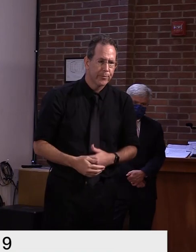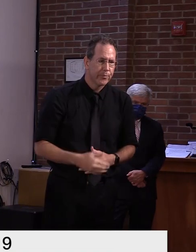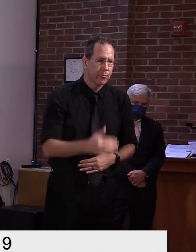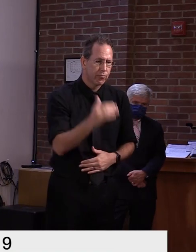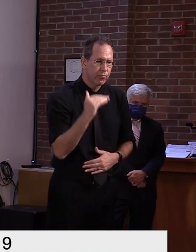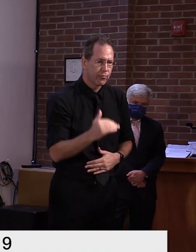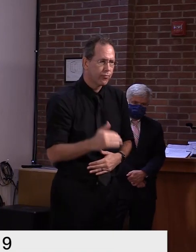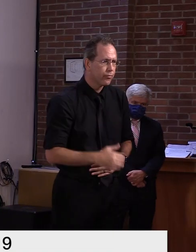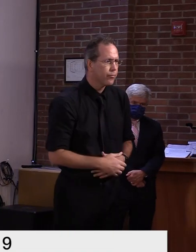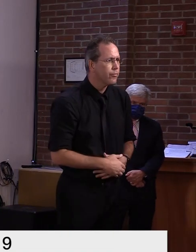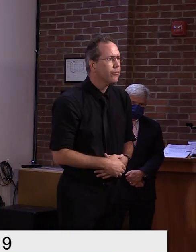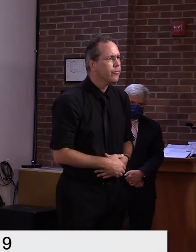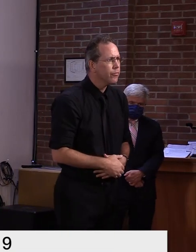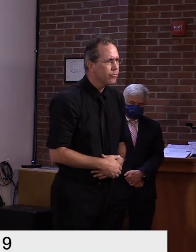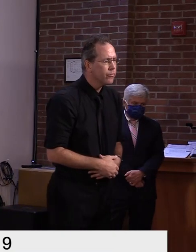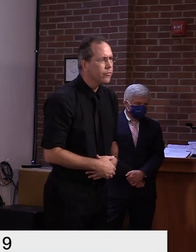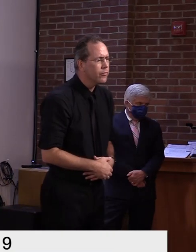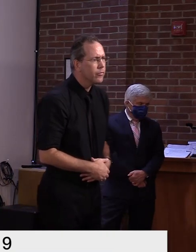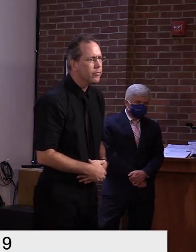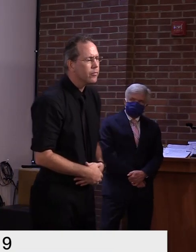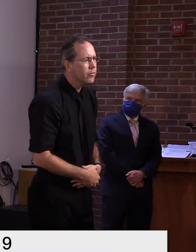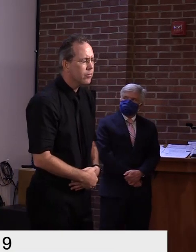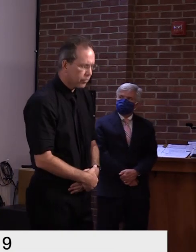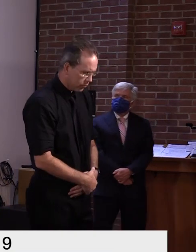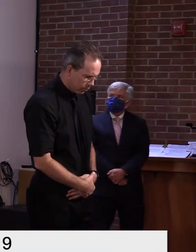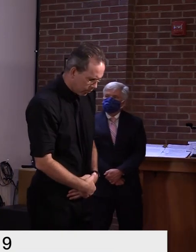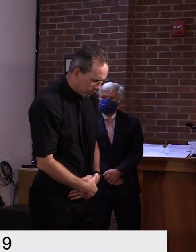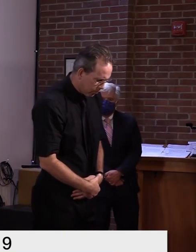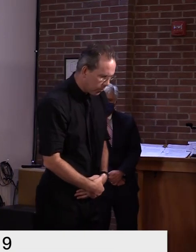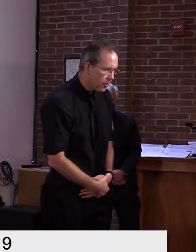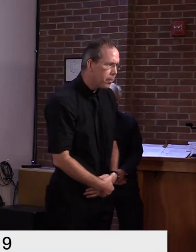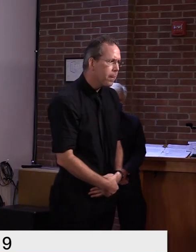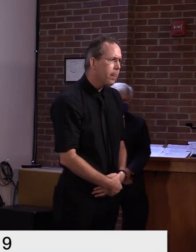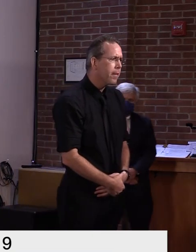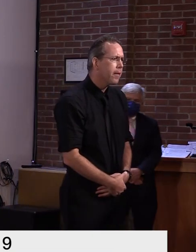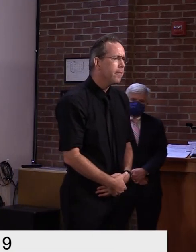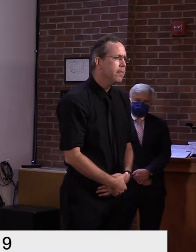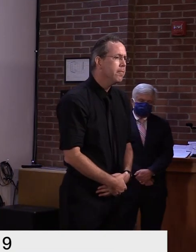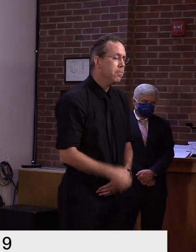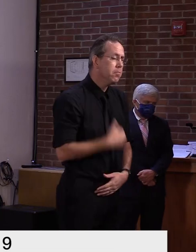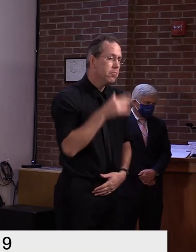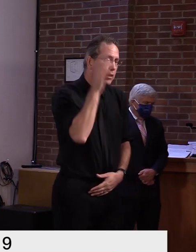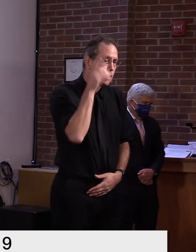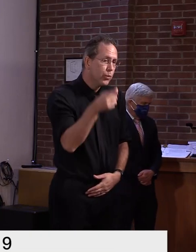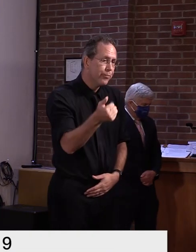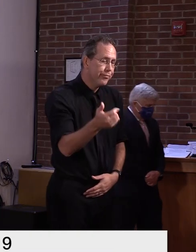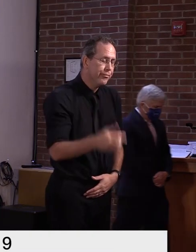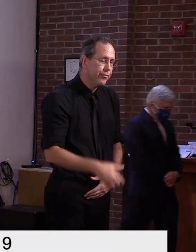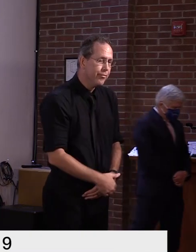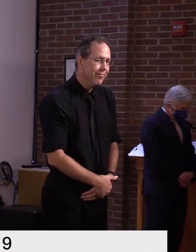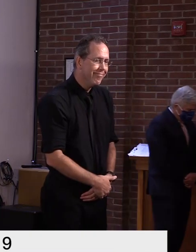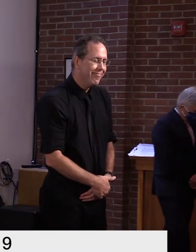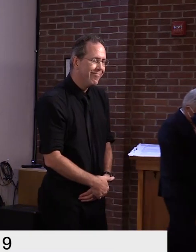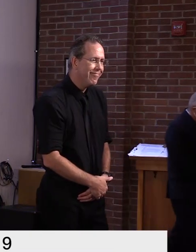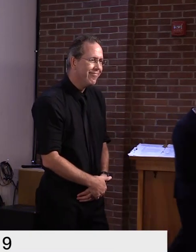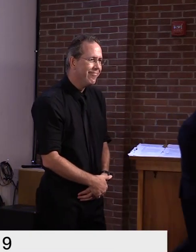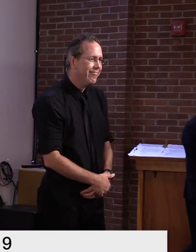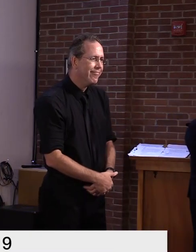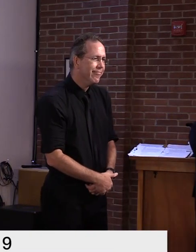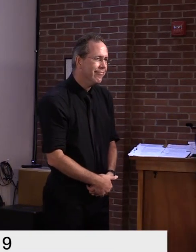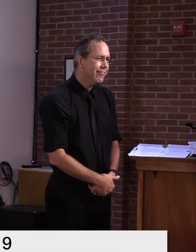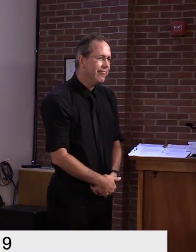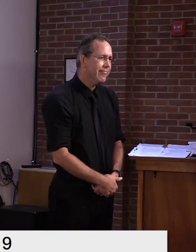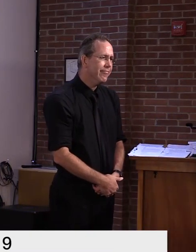All right, Kevin, 7 days. Can you hear me okay? We can. Governor, I have a quick question for you and